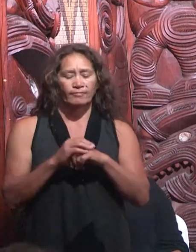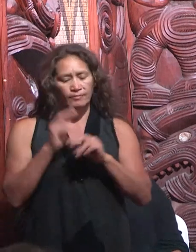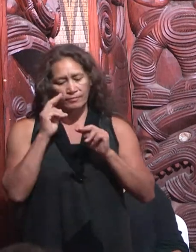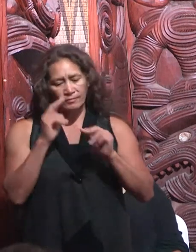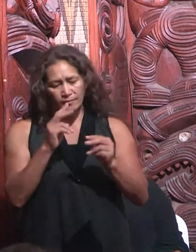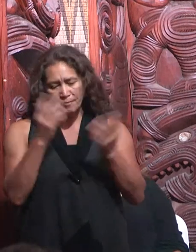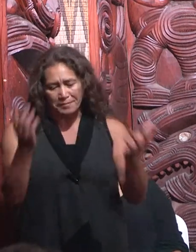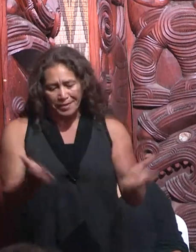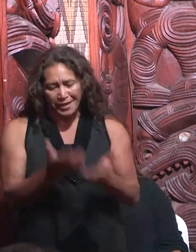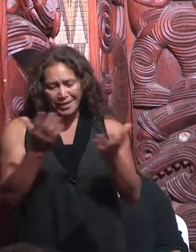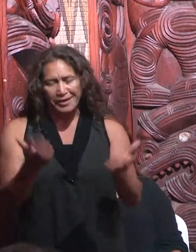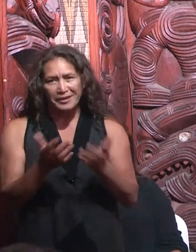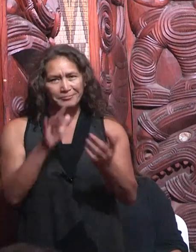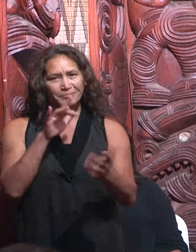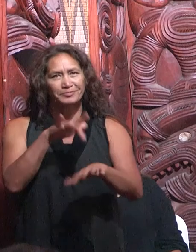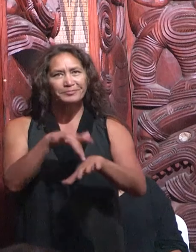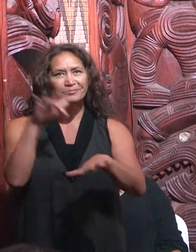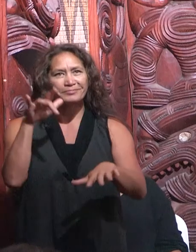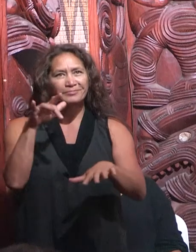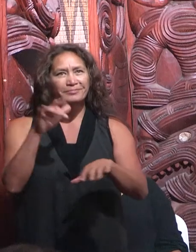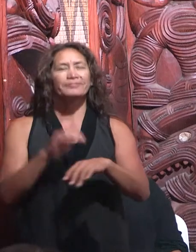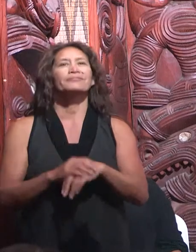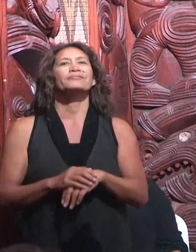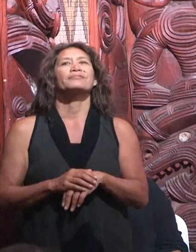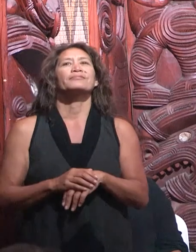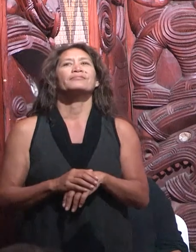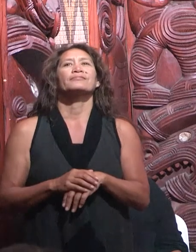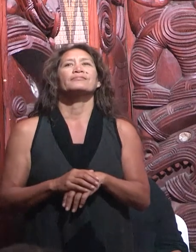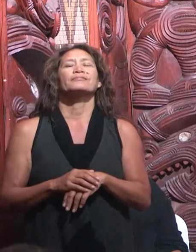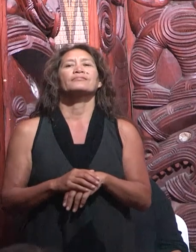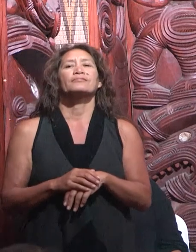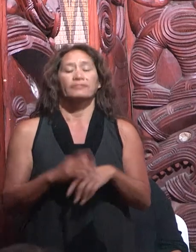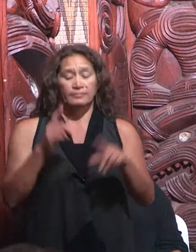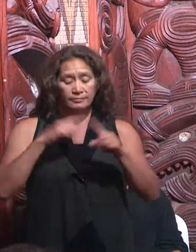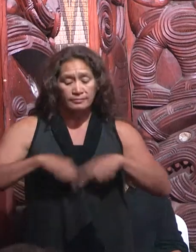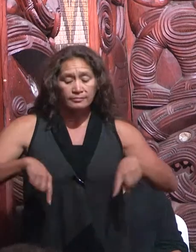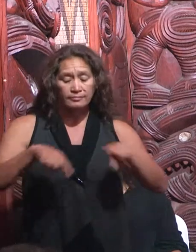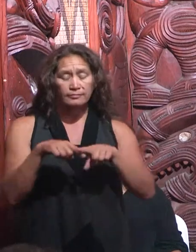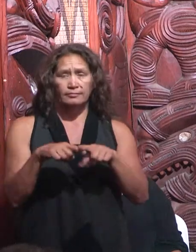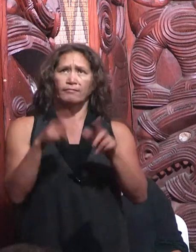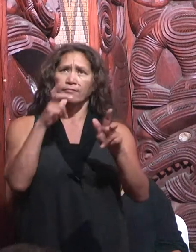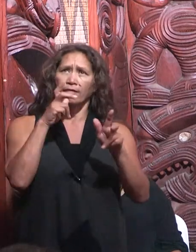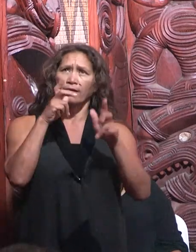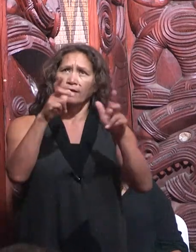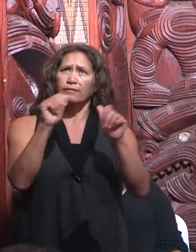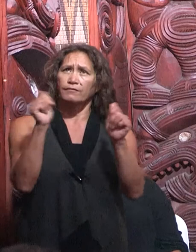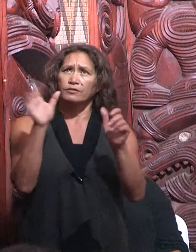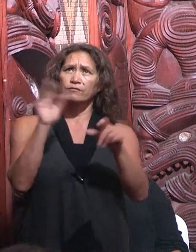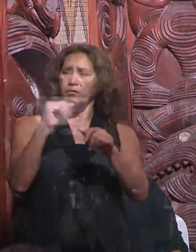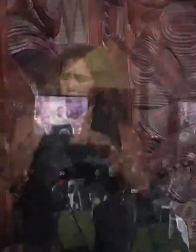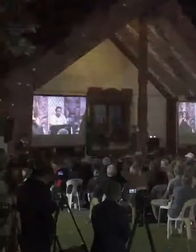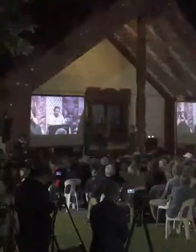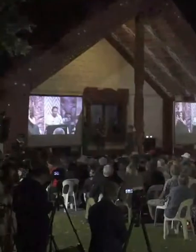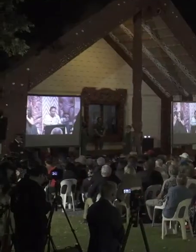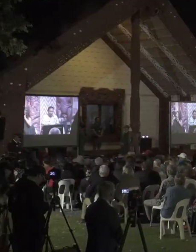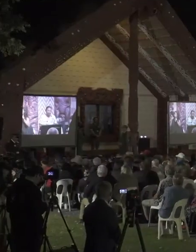ana, haututu ana. Kua tau mātou ngā uri e te karanga o ngā tūpuna whaia no